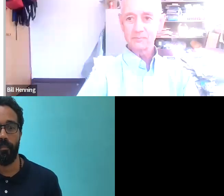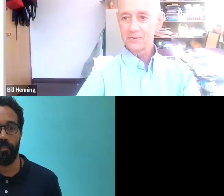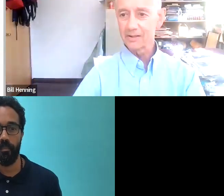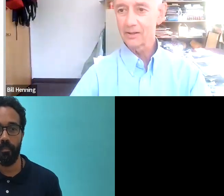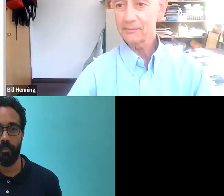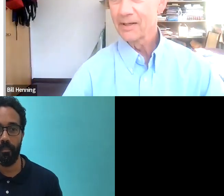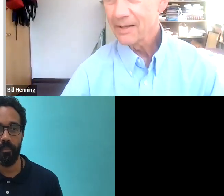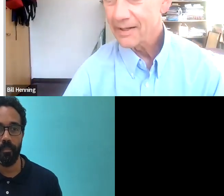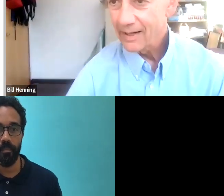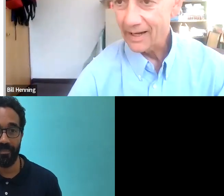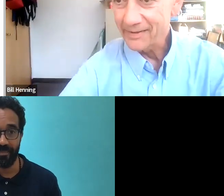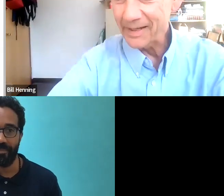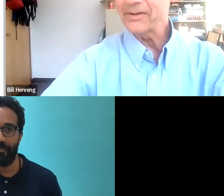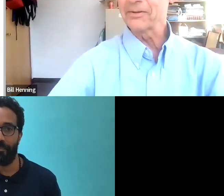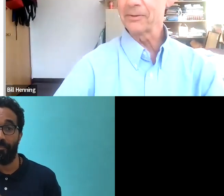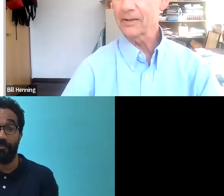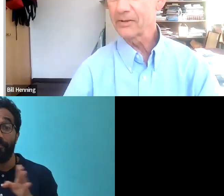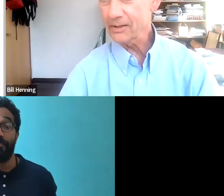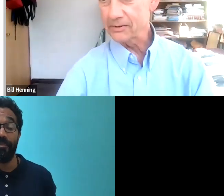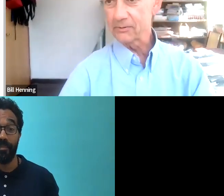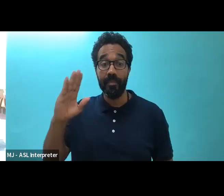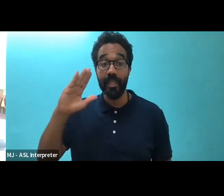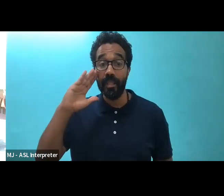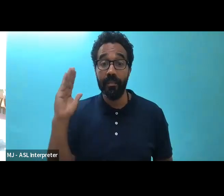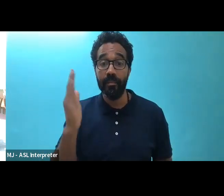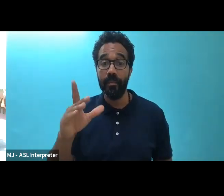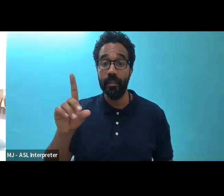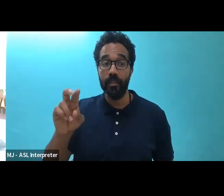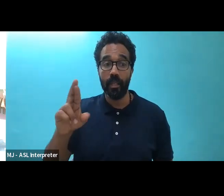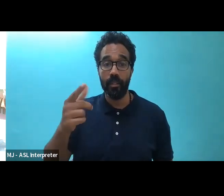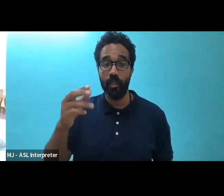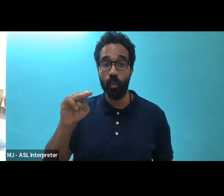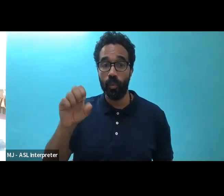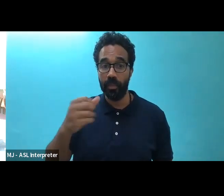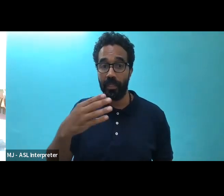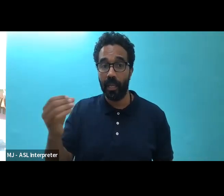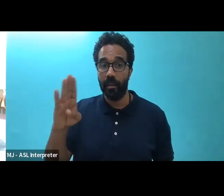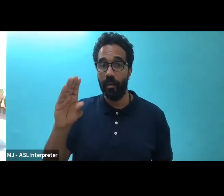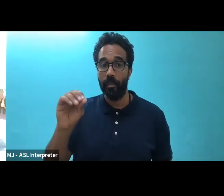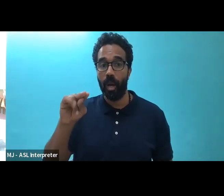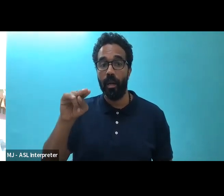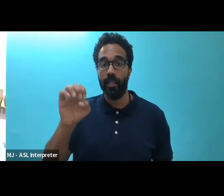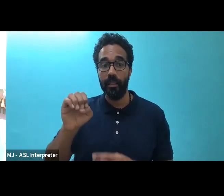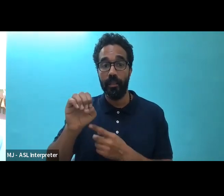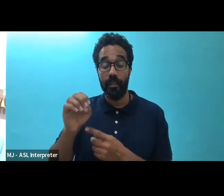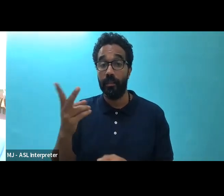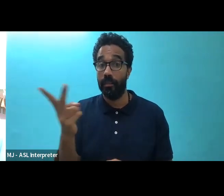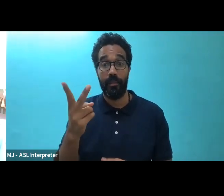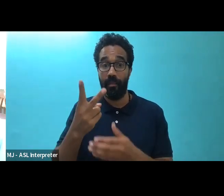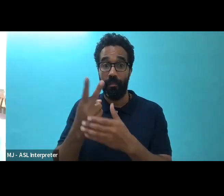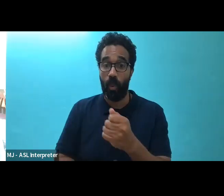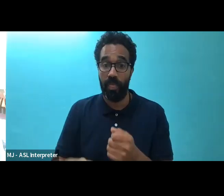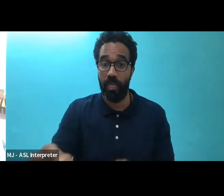Hello, I'm getting on. Hi, thank you, Dr. Grooms and Bonnie. You both